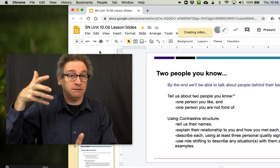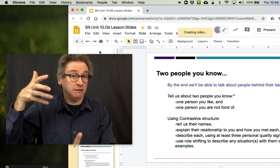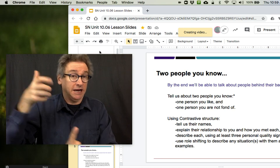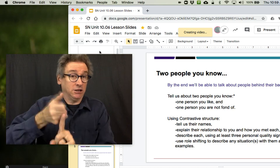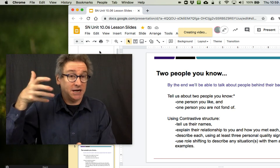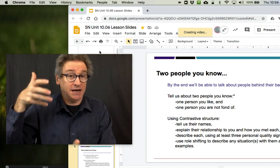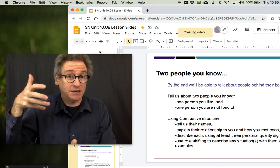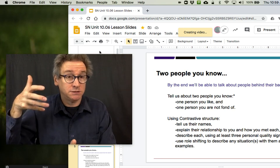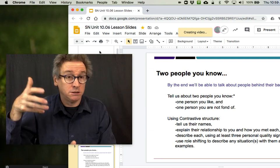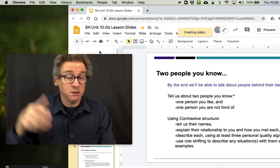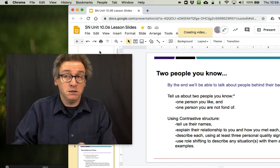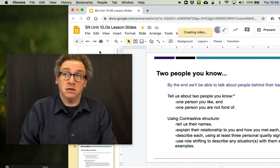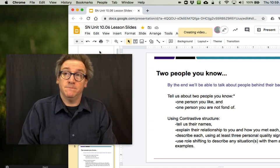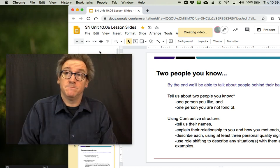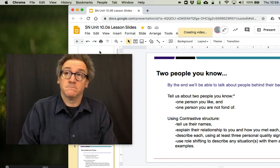do it in English anyways.